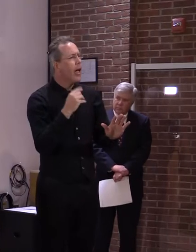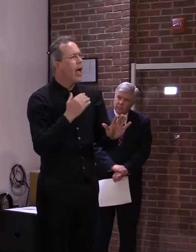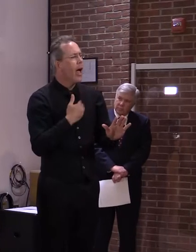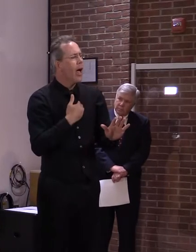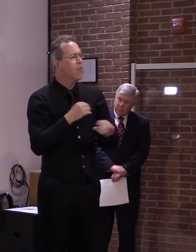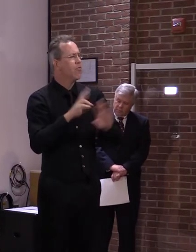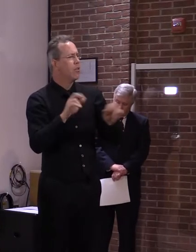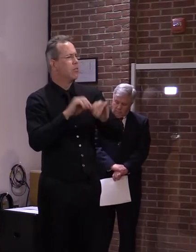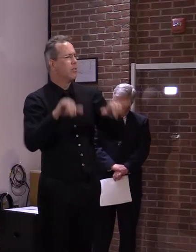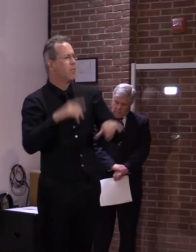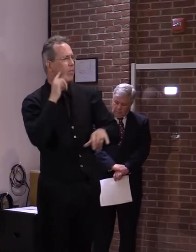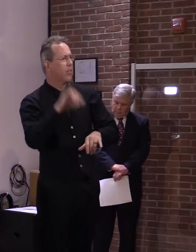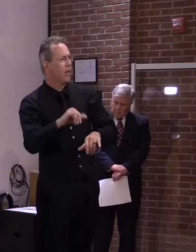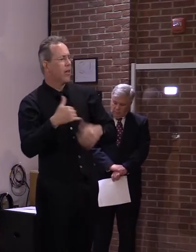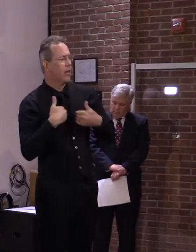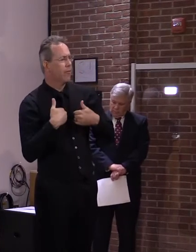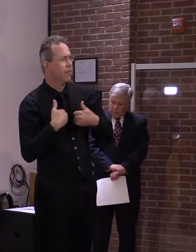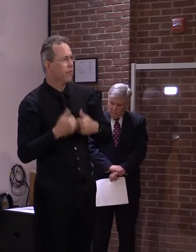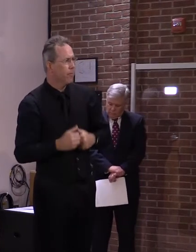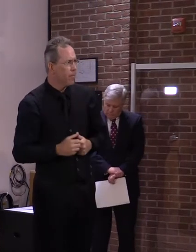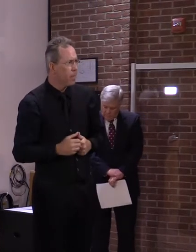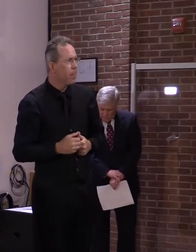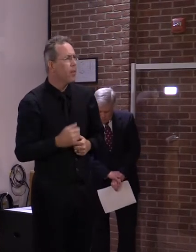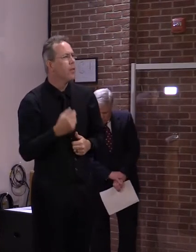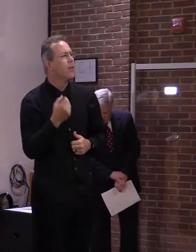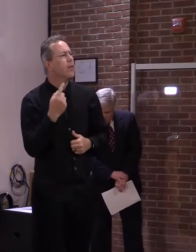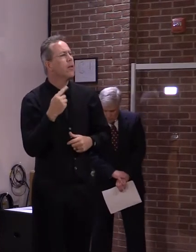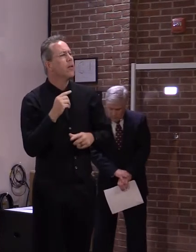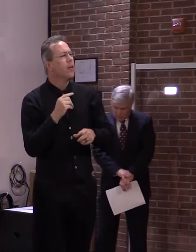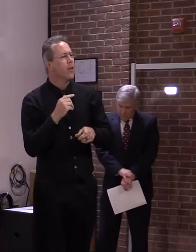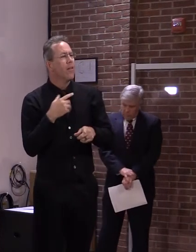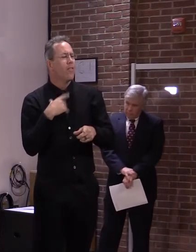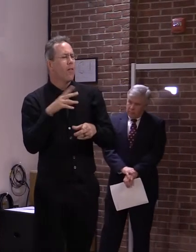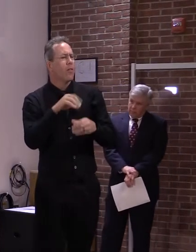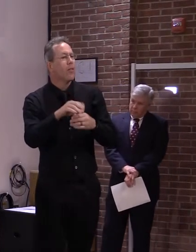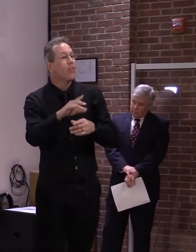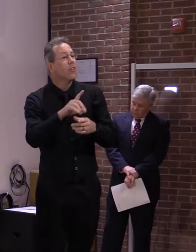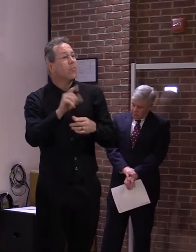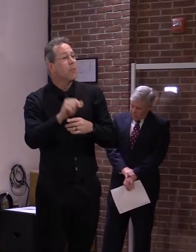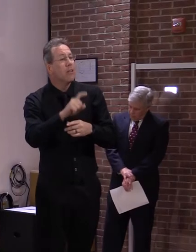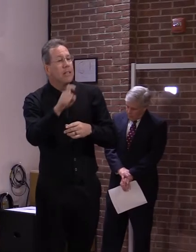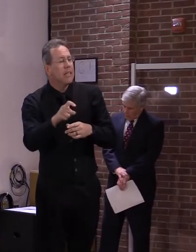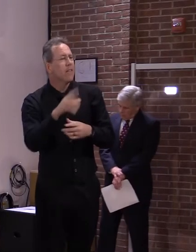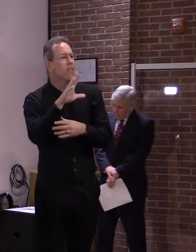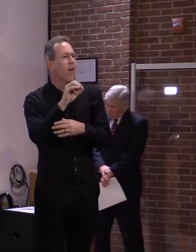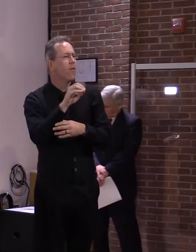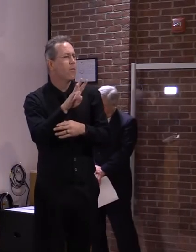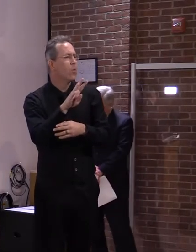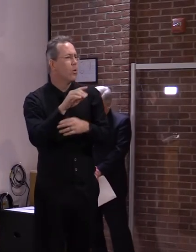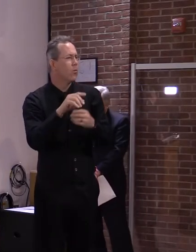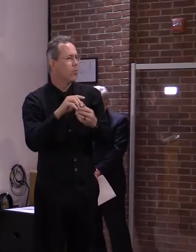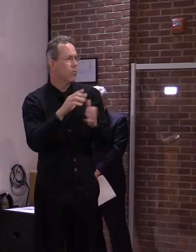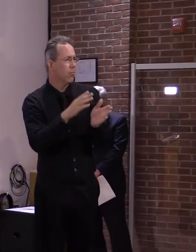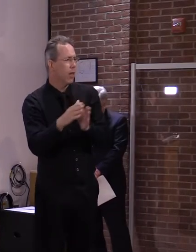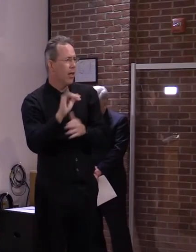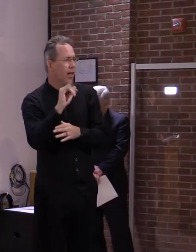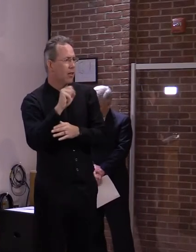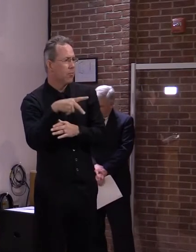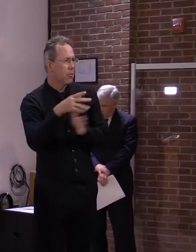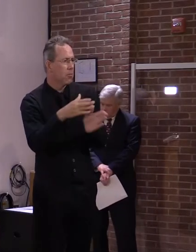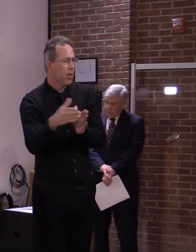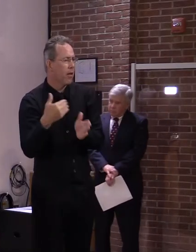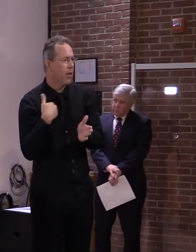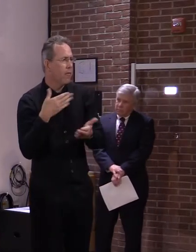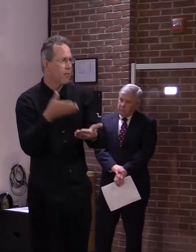plans, to make accommodations for students who have conditions, such as medical conditions, that would prevent them from in-person